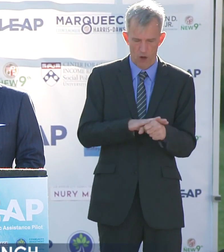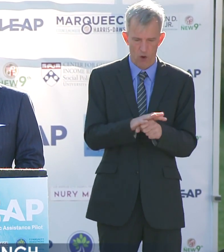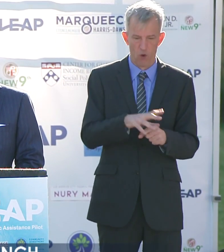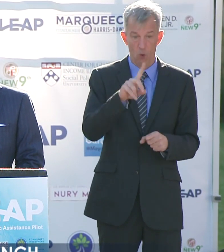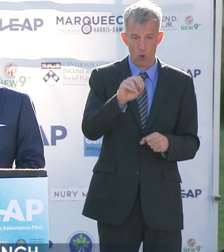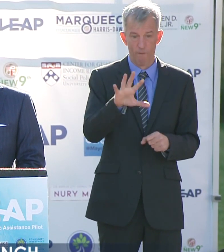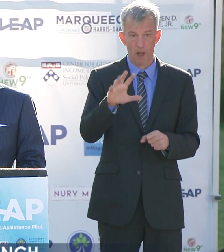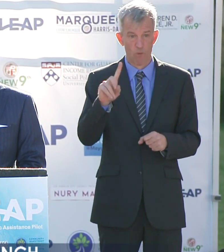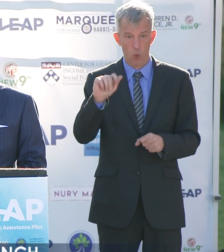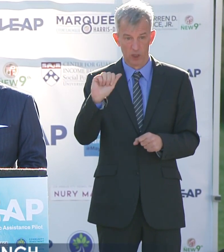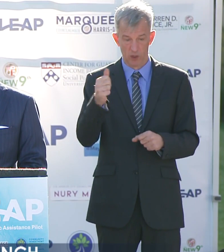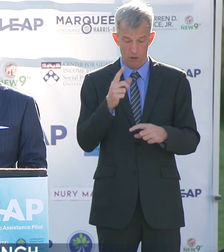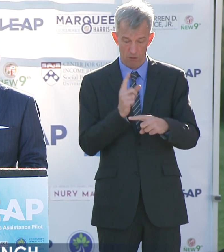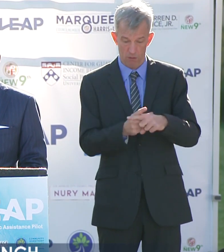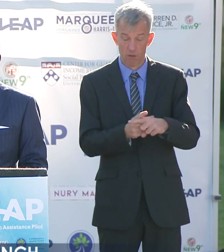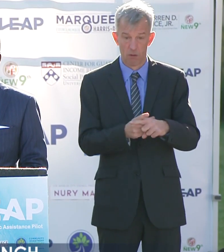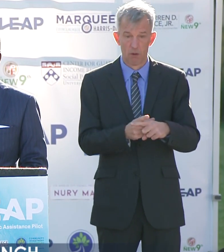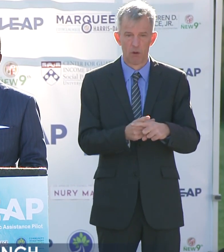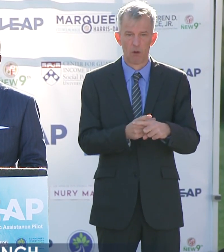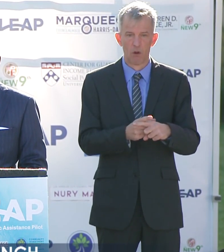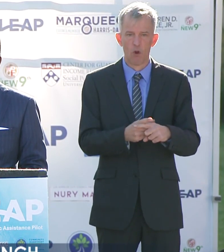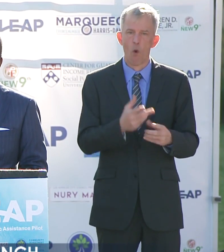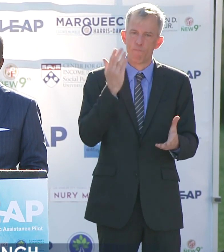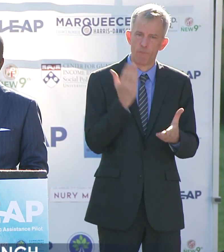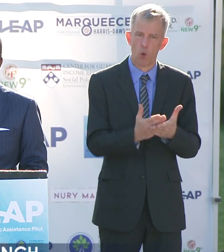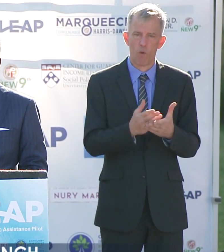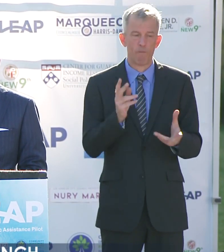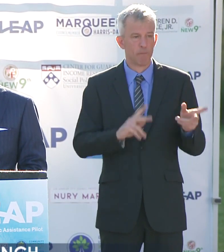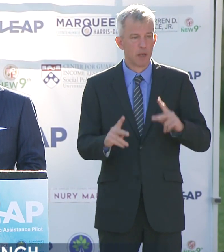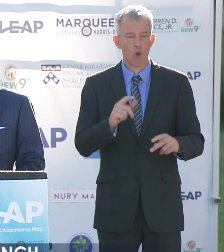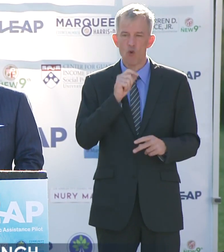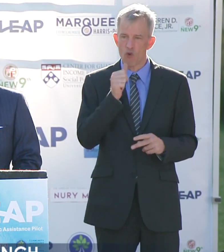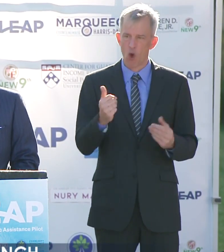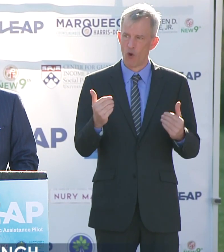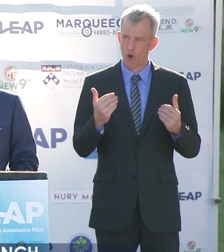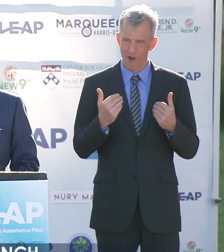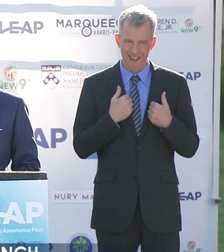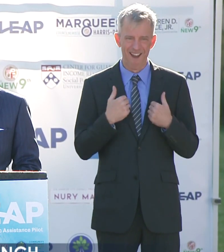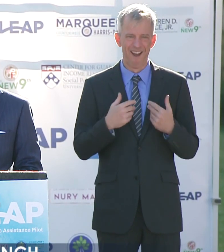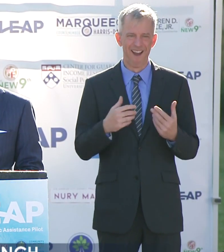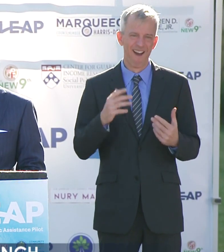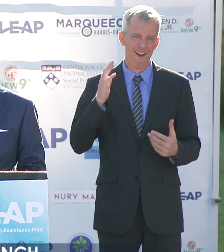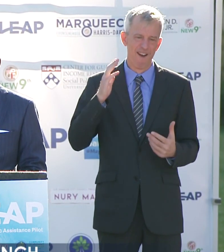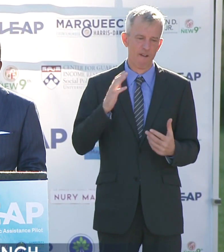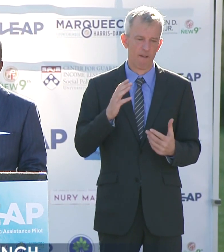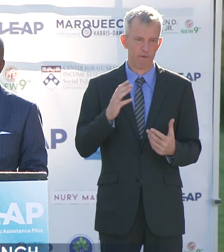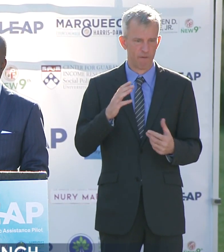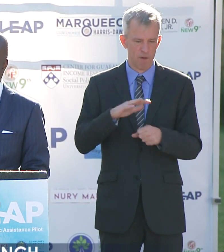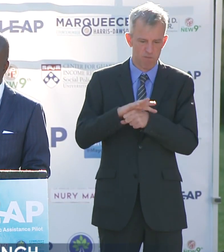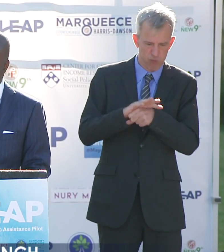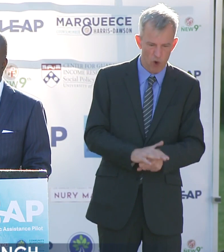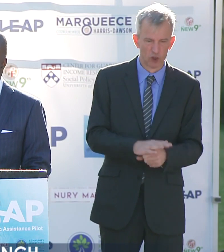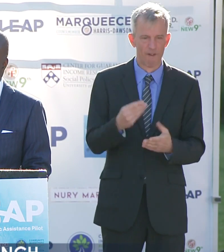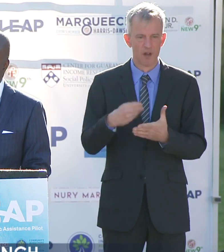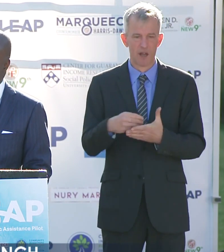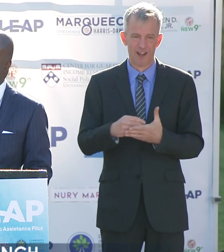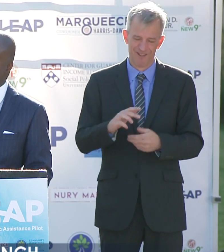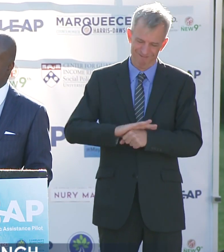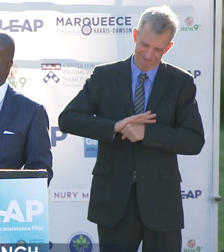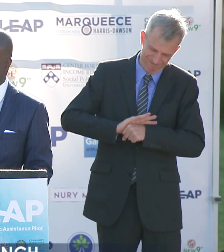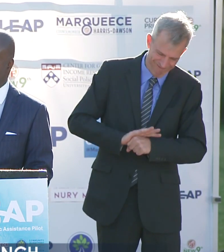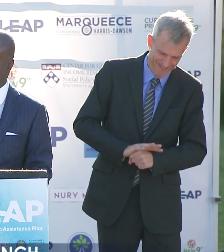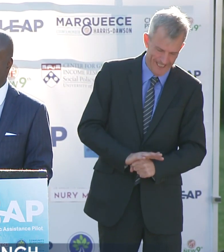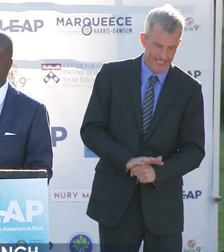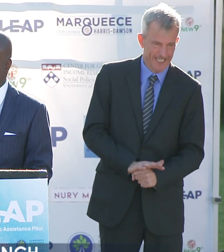when people don't have a financial foot on their neck, that people make better decisions